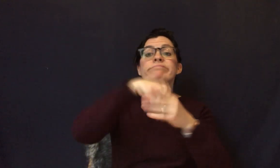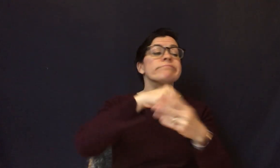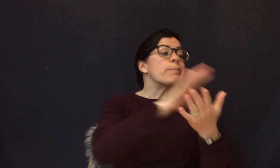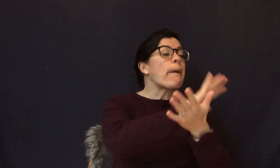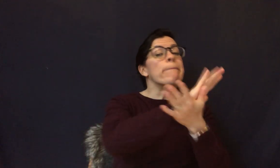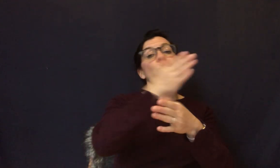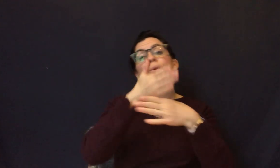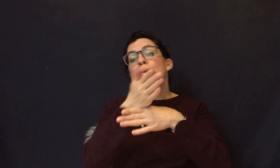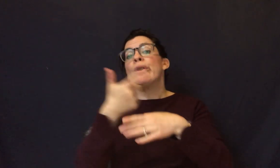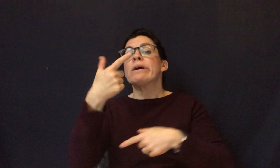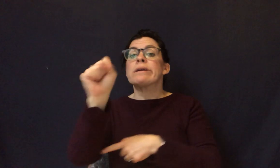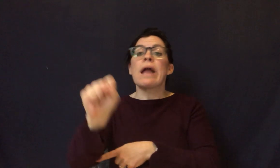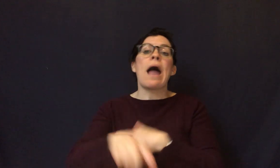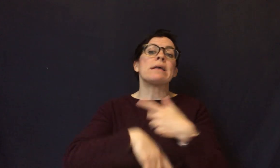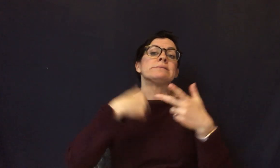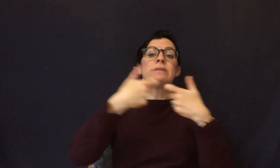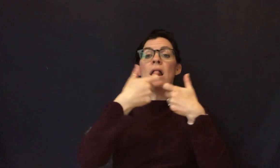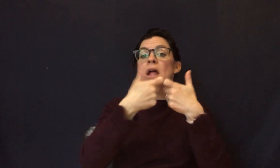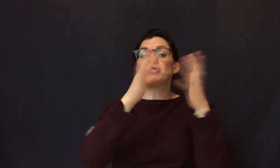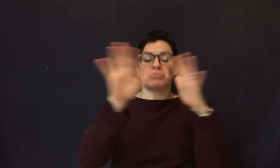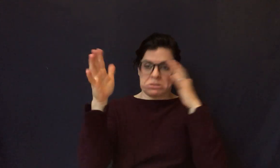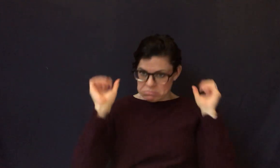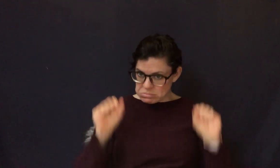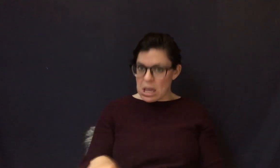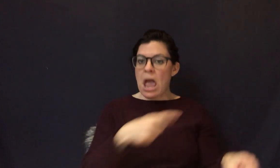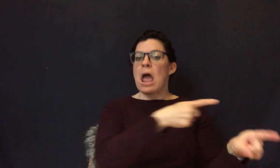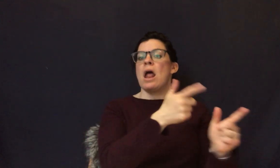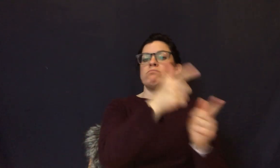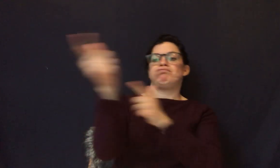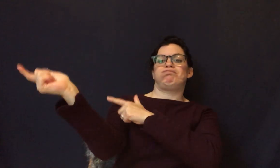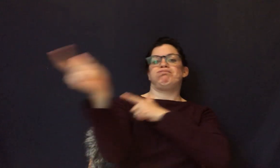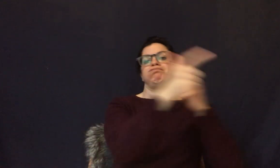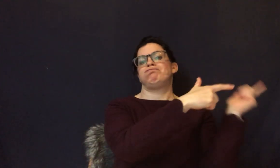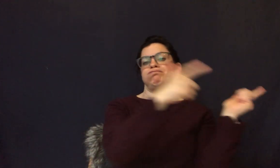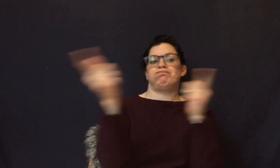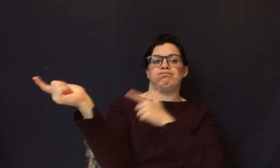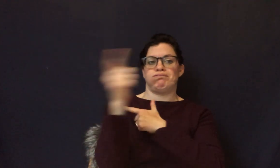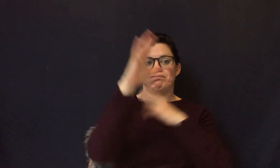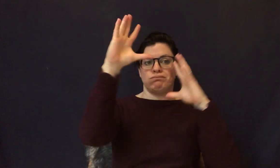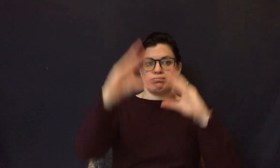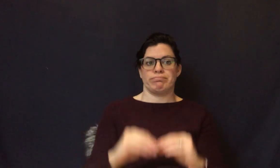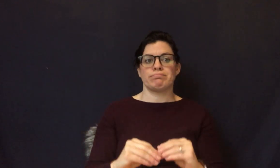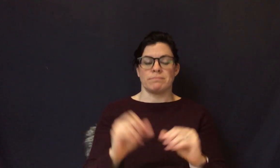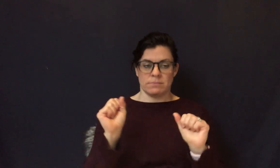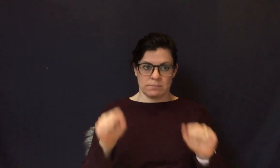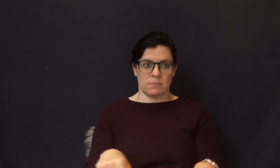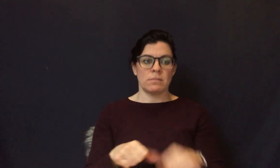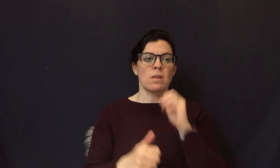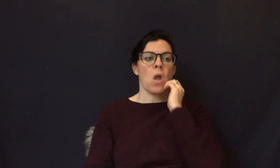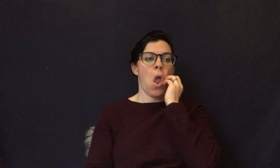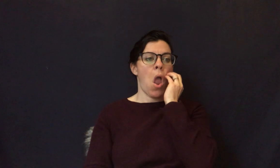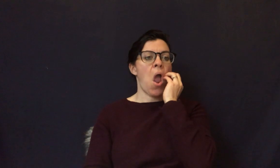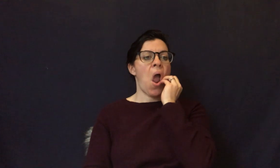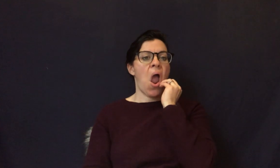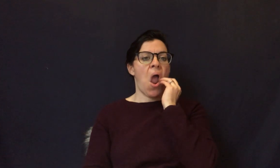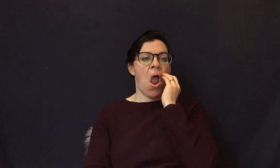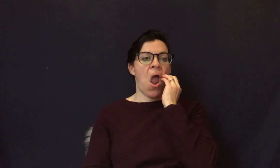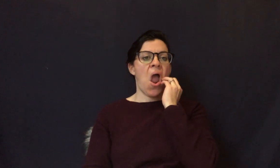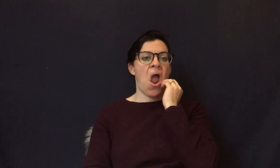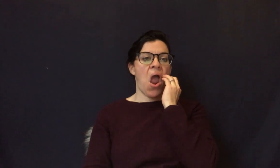into the financials and the economics of this, it's a lot cheaper to make one fire extinguisher that can do three things than it is to have